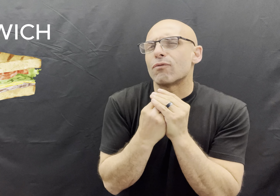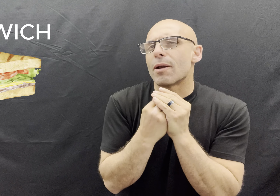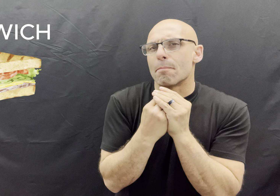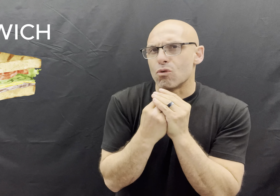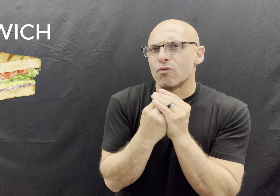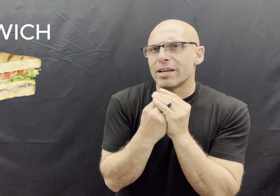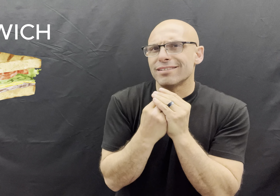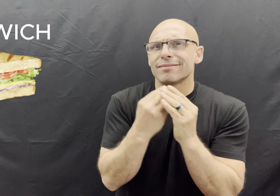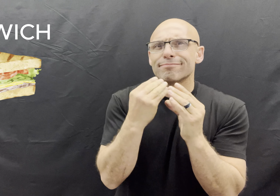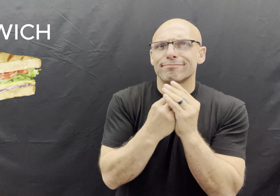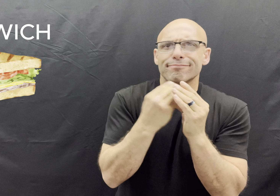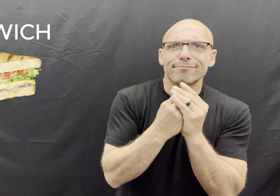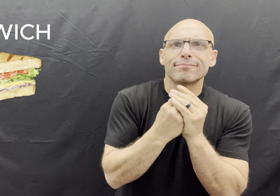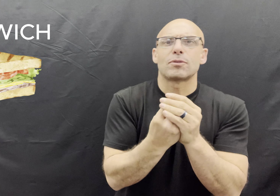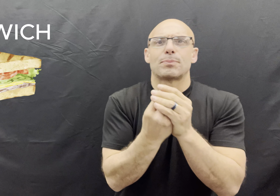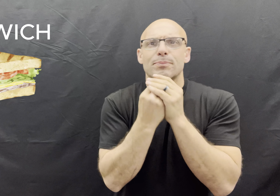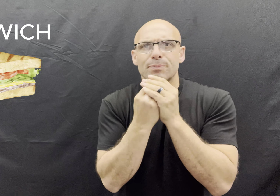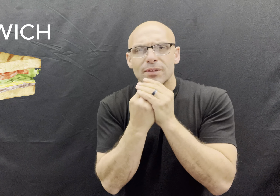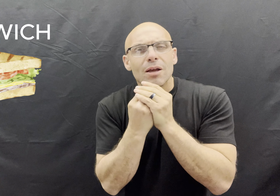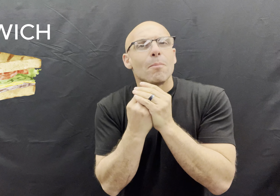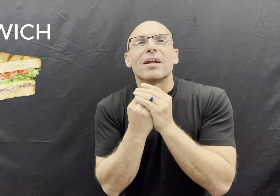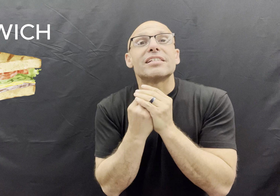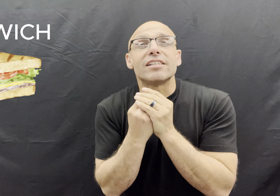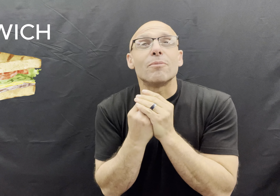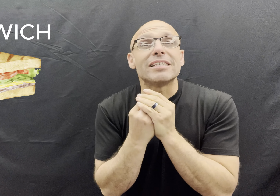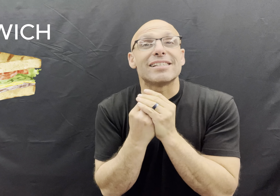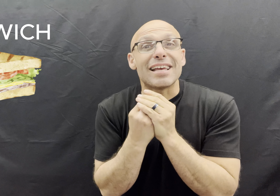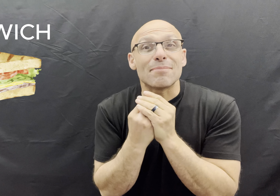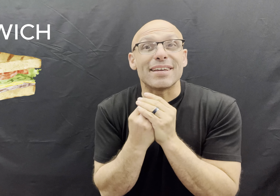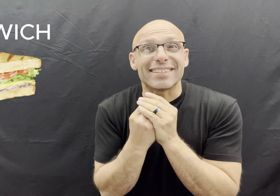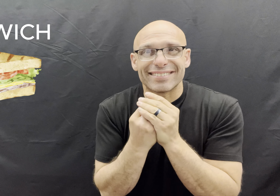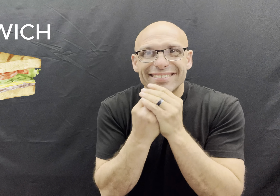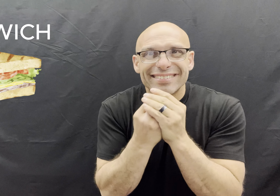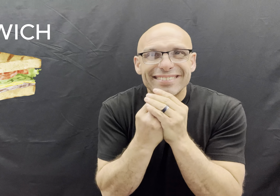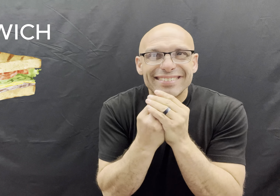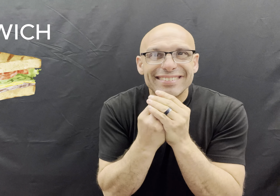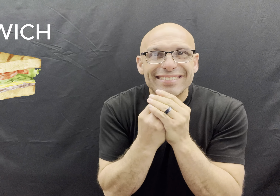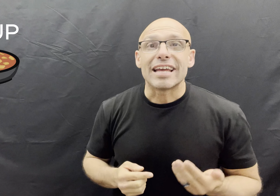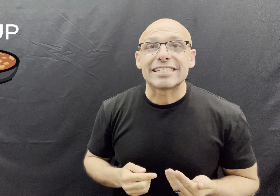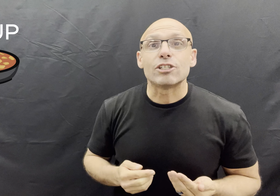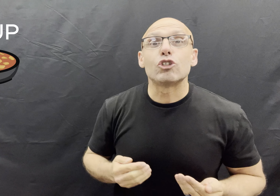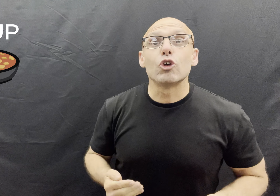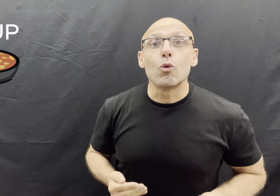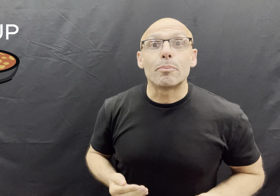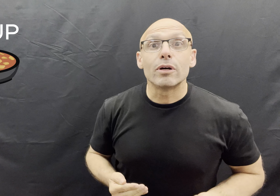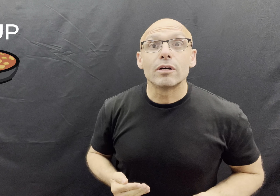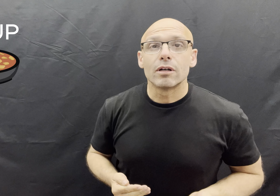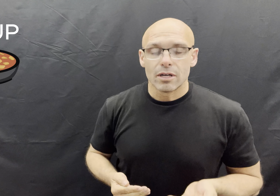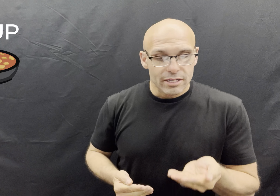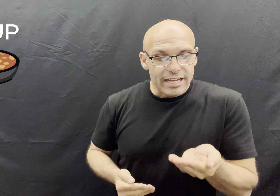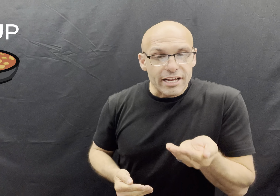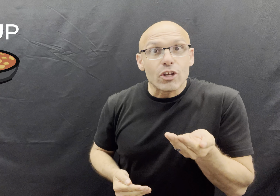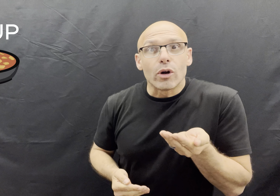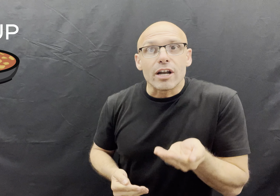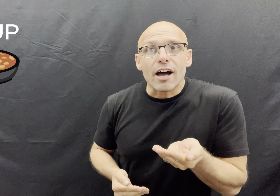different movement, but it still means the same thing. Next is soup. Take your